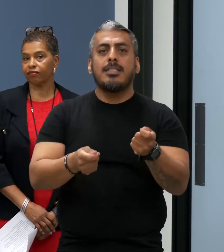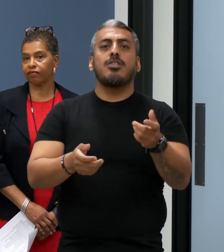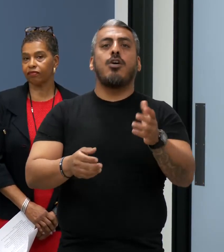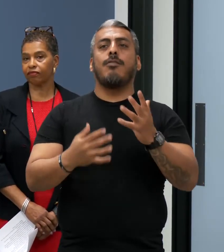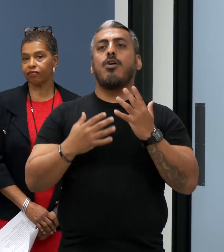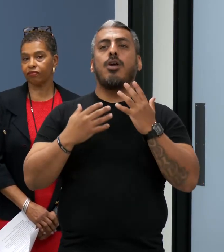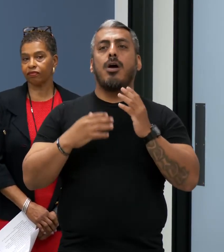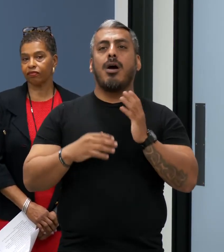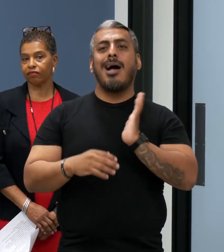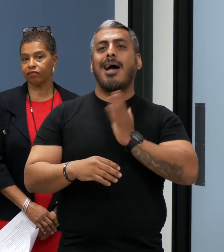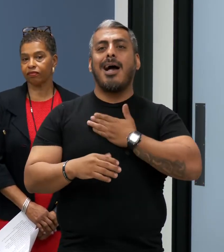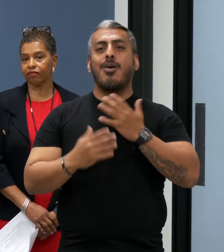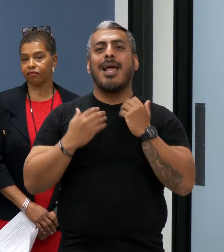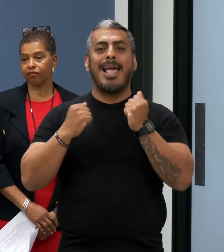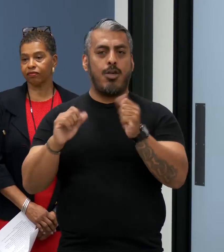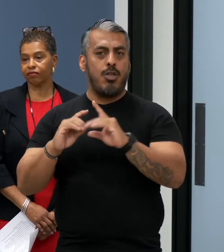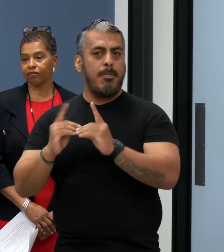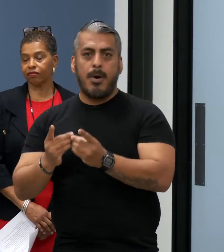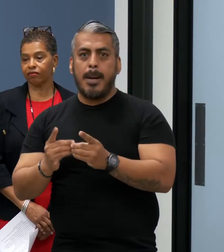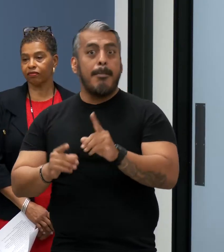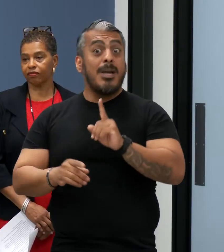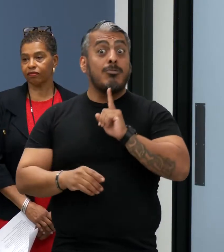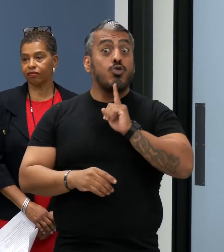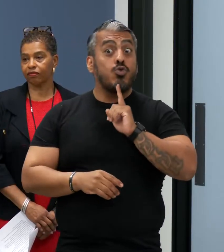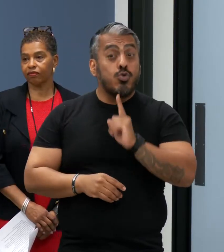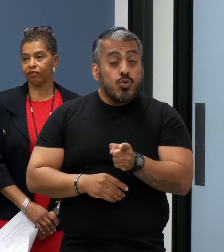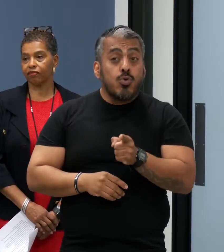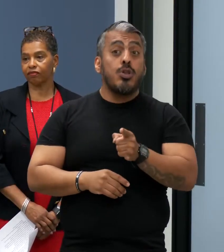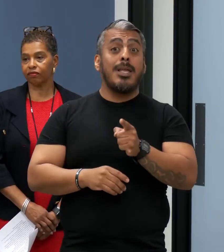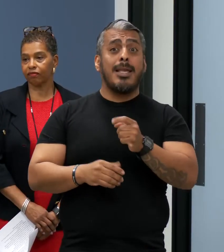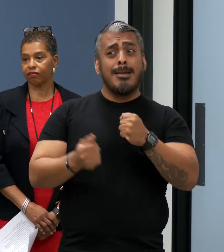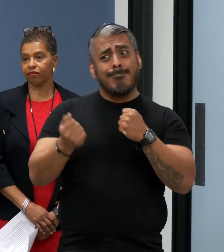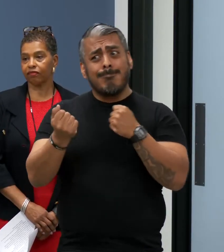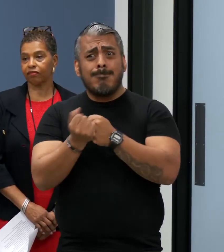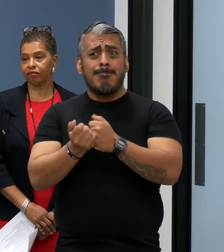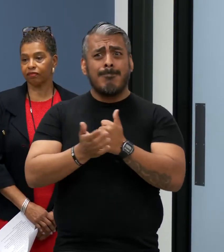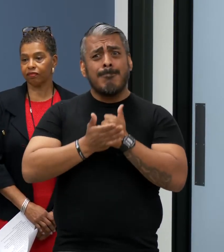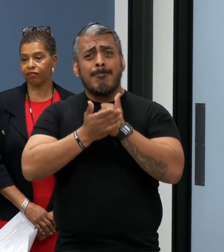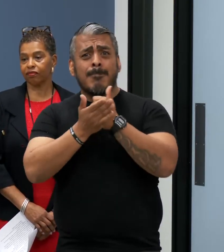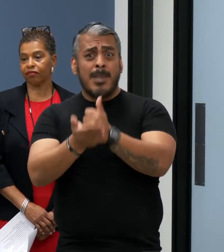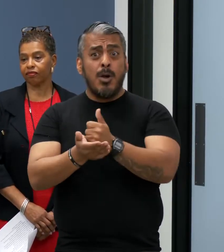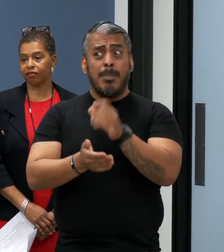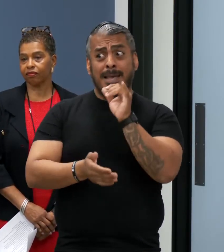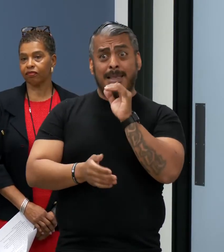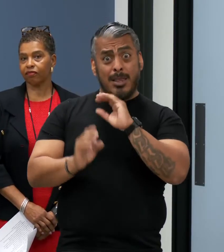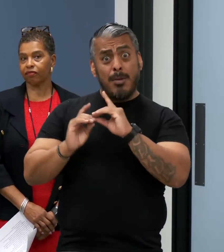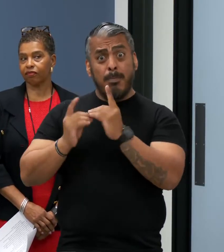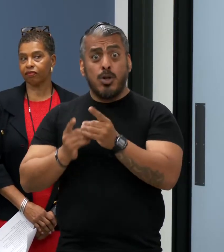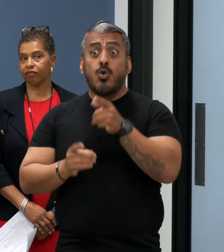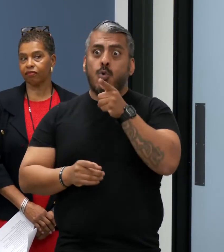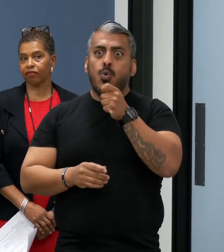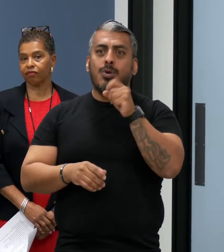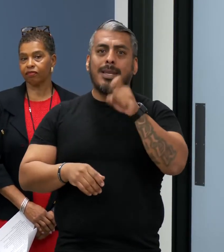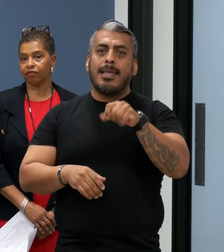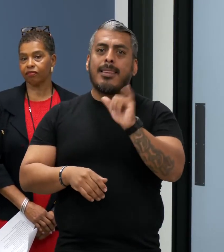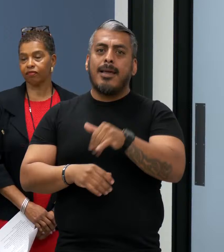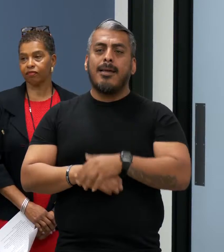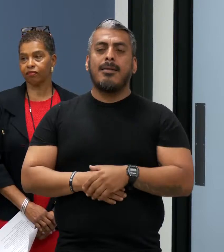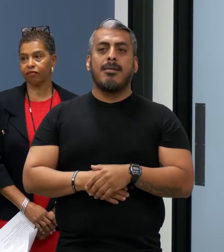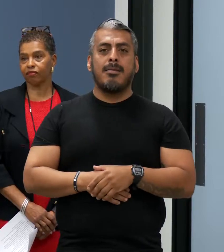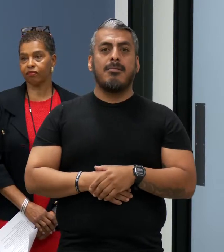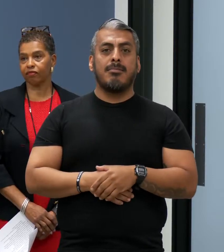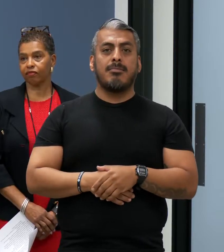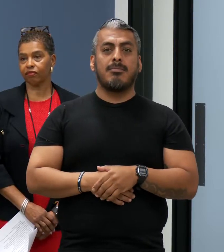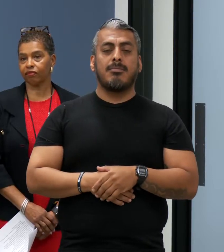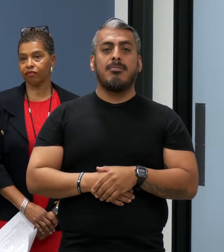department or our other city departments, but will certainly complement and uplift the work of health and all those departments who are working collectively on this